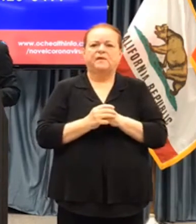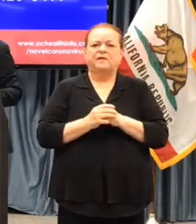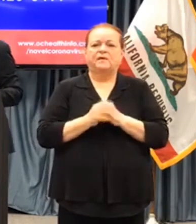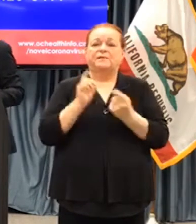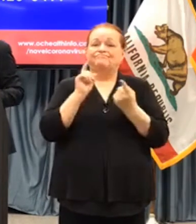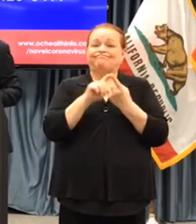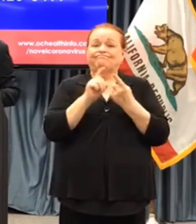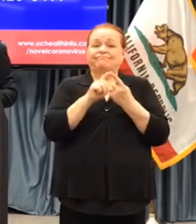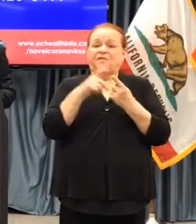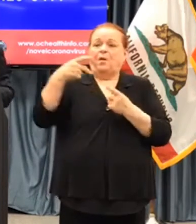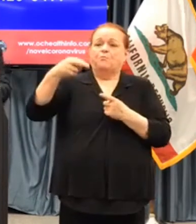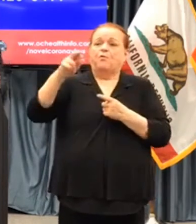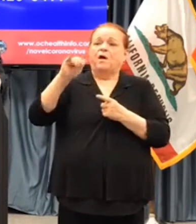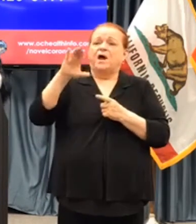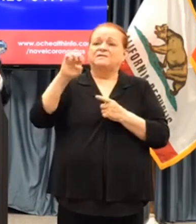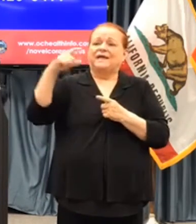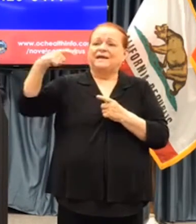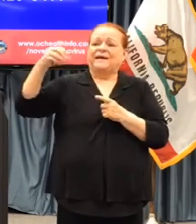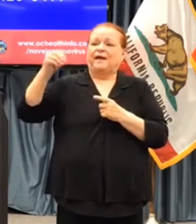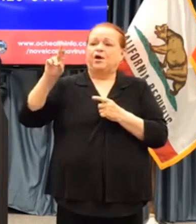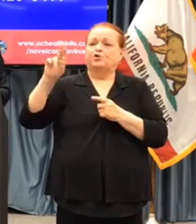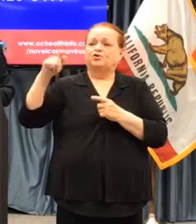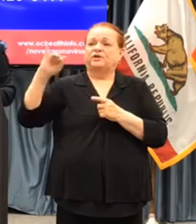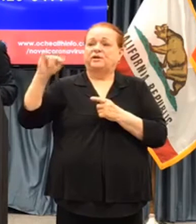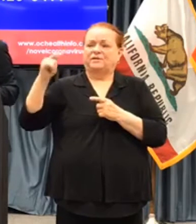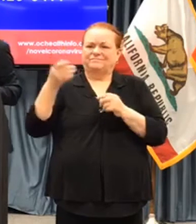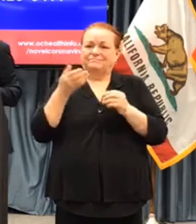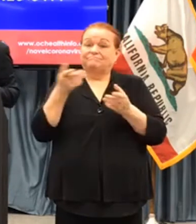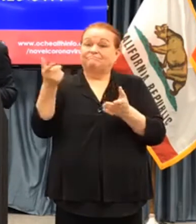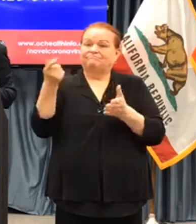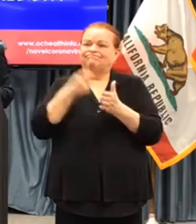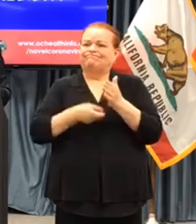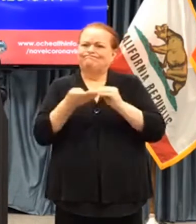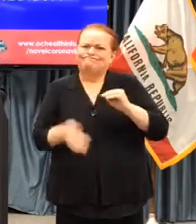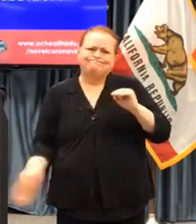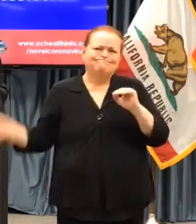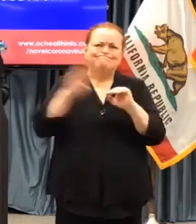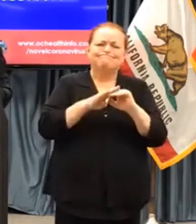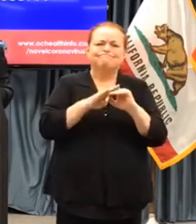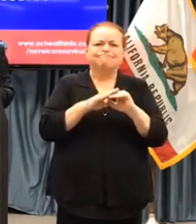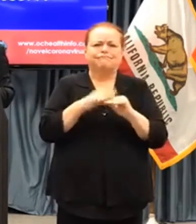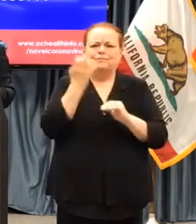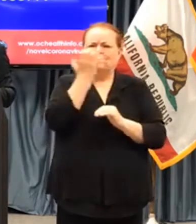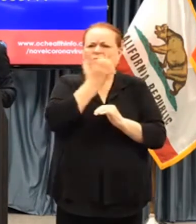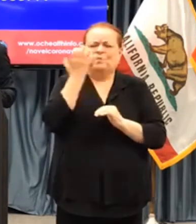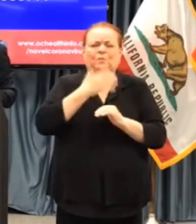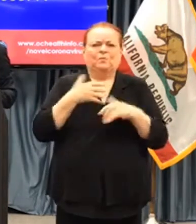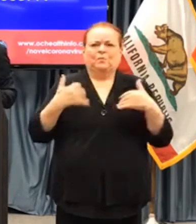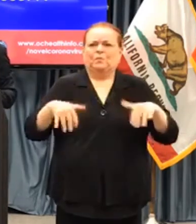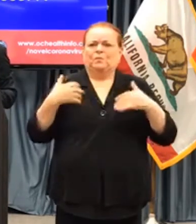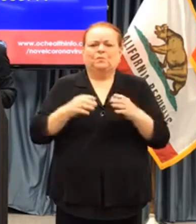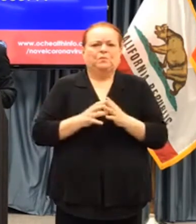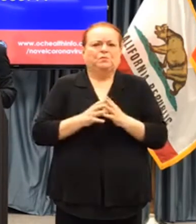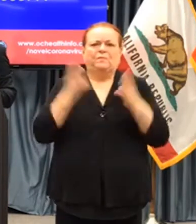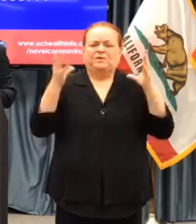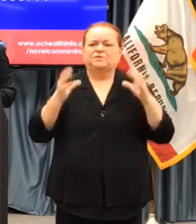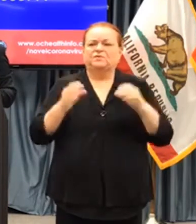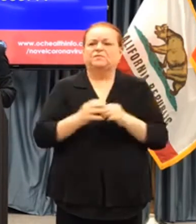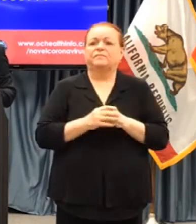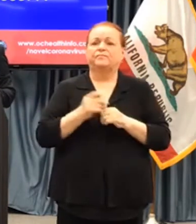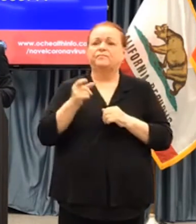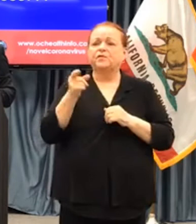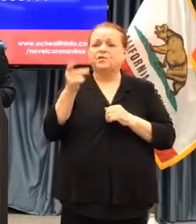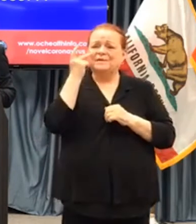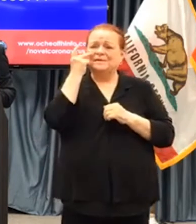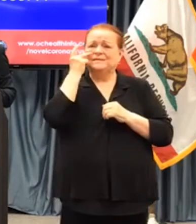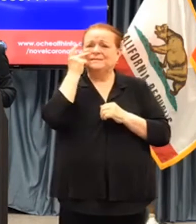price gouging. Just as a refresher, I spent a lot of time on this last week, but in a nutshell, if the price you're seeing on the shelf